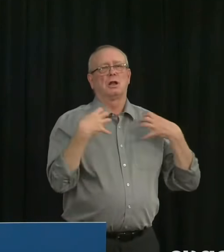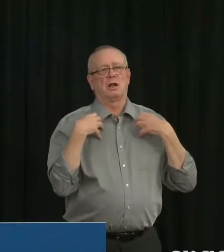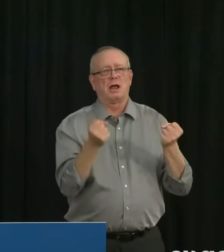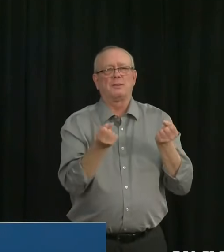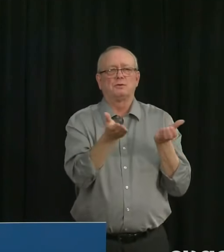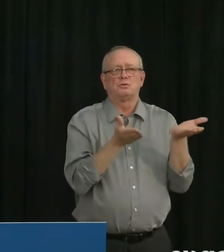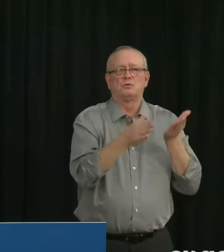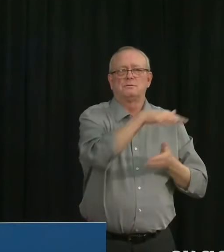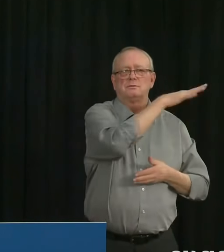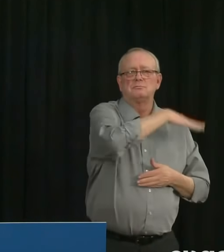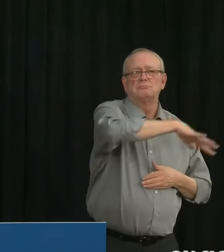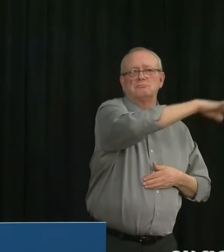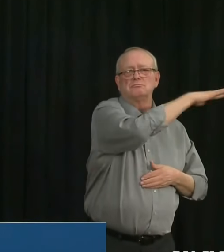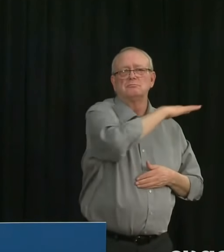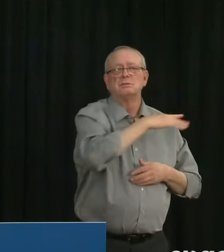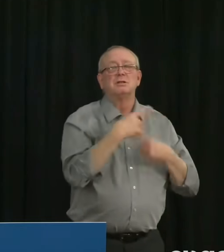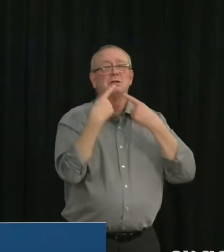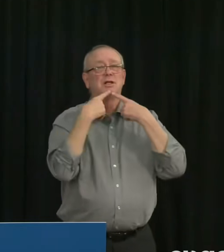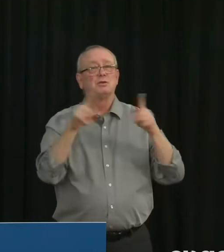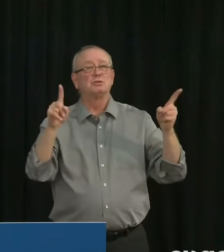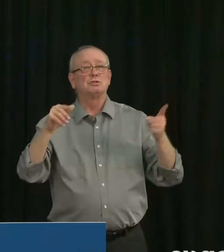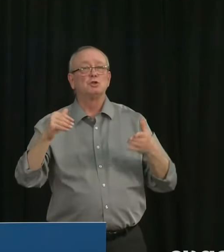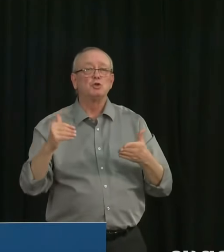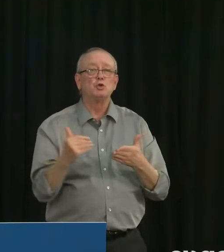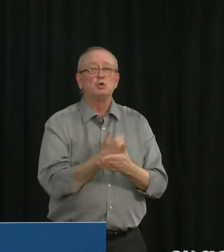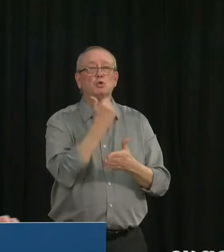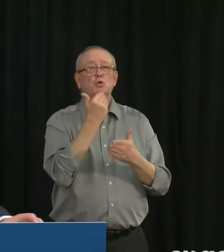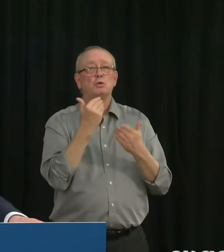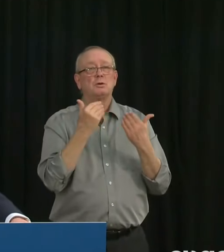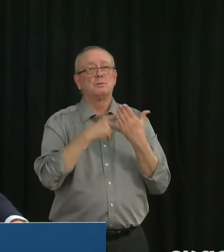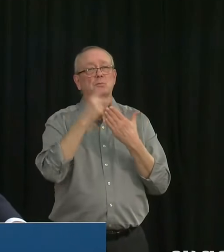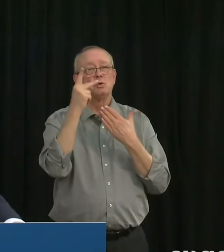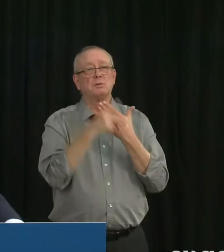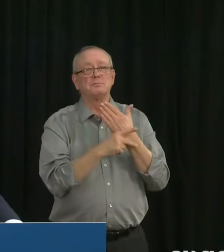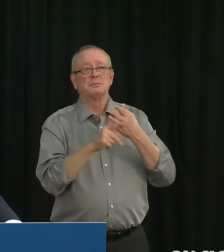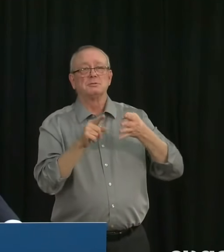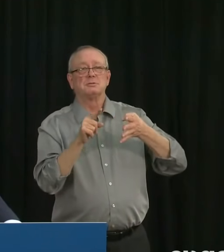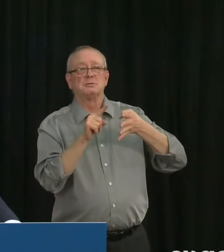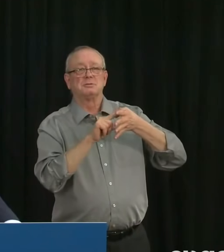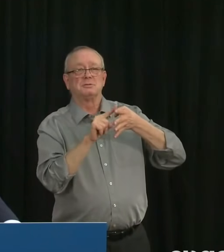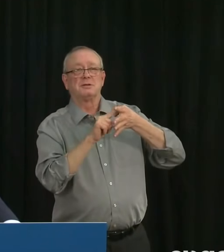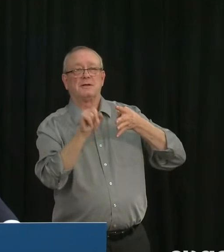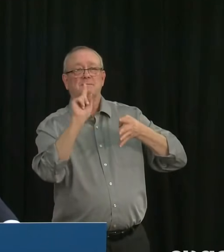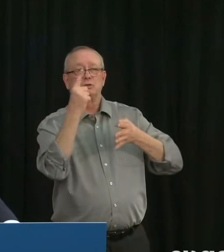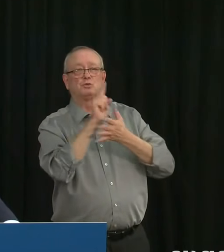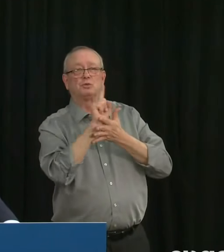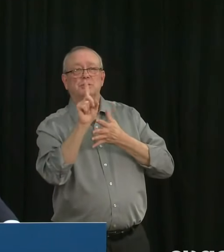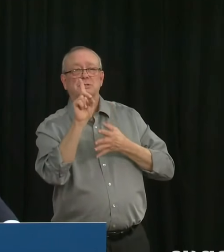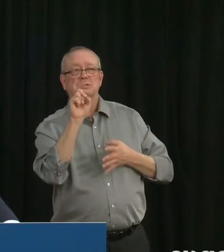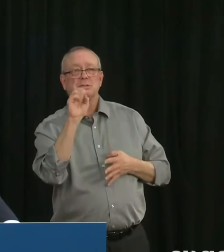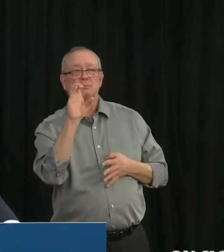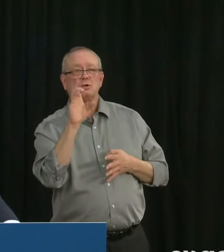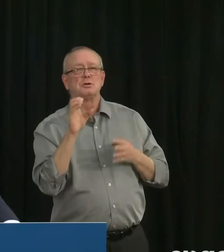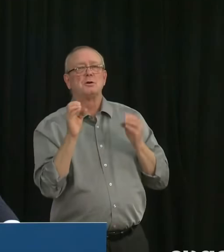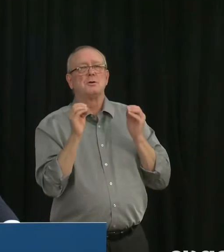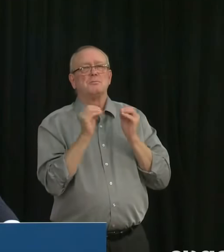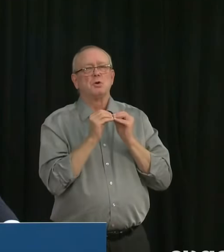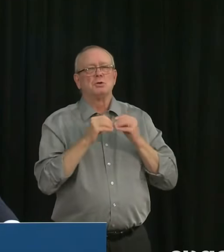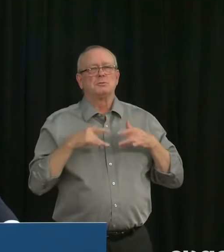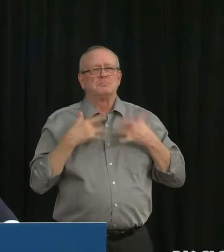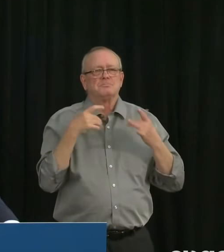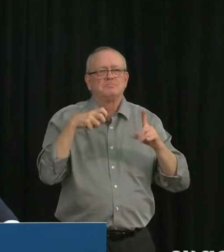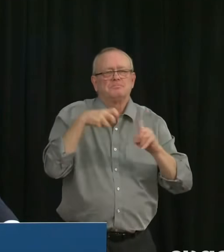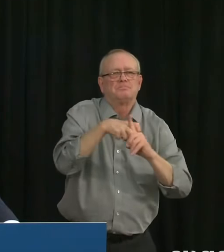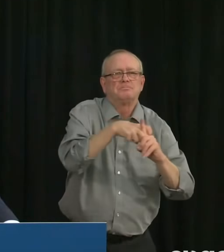point-of-care rapid testing in early December. As we work to address rising cases, we're proud to provide Albertans